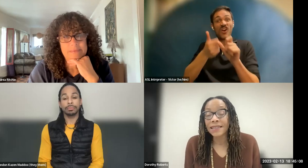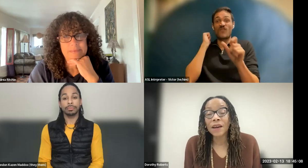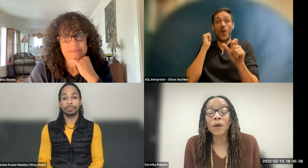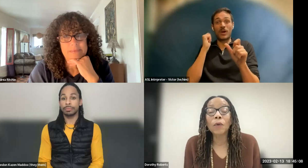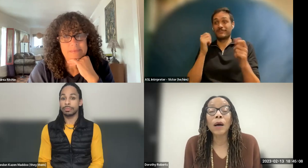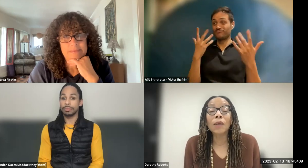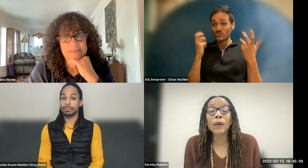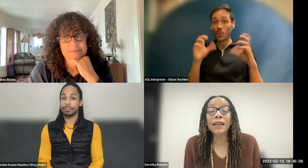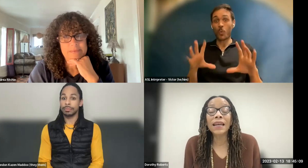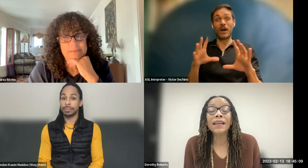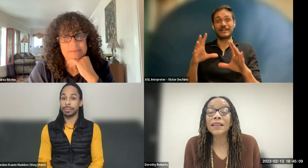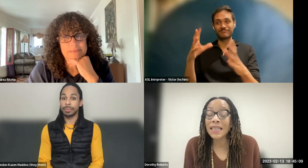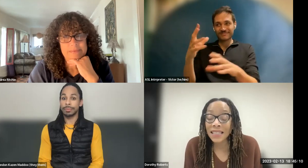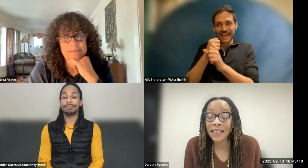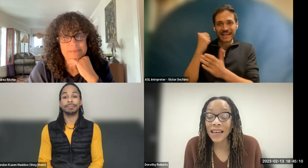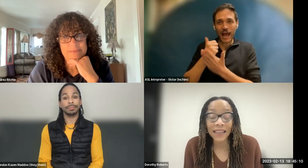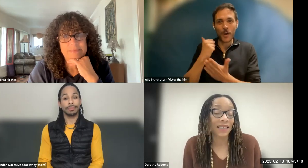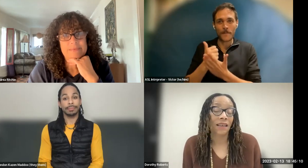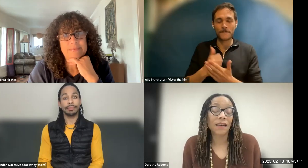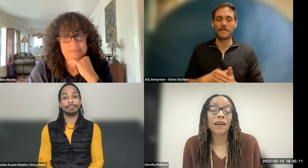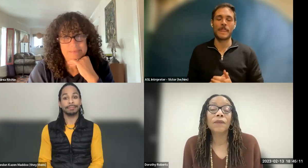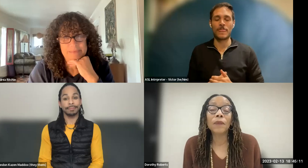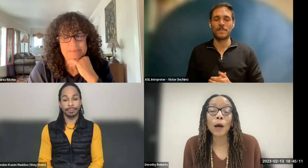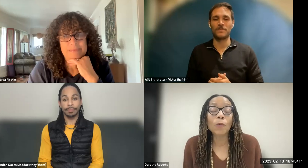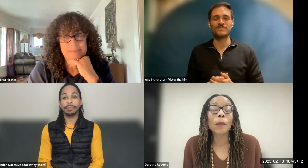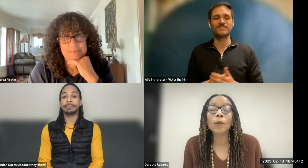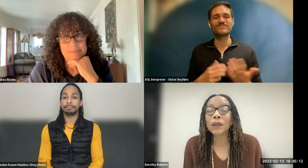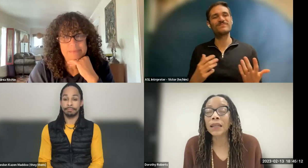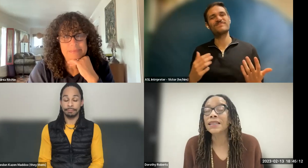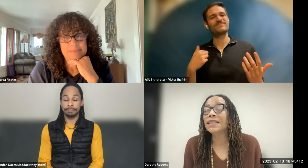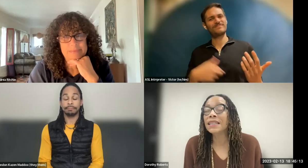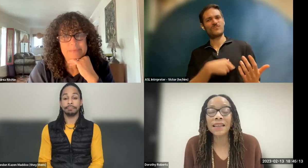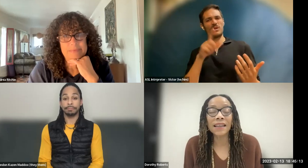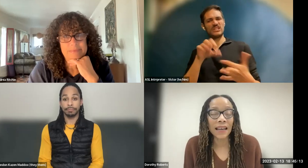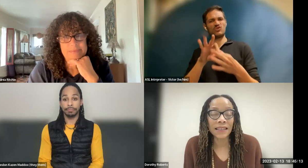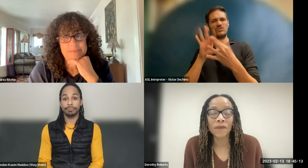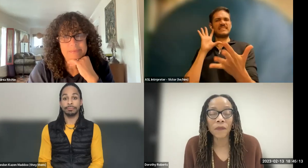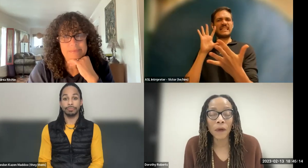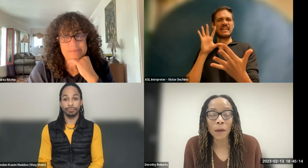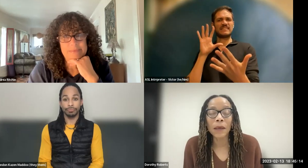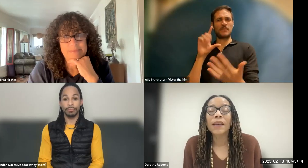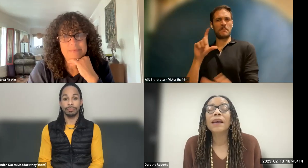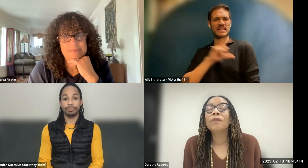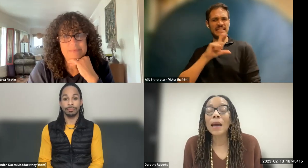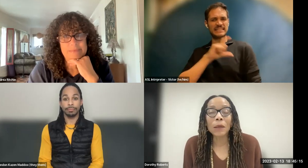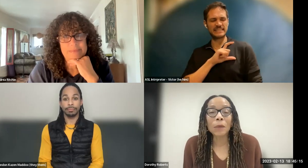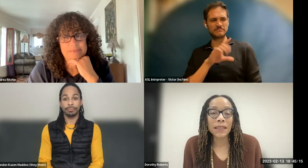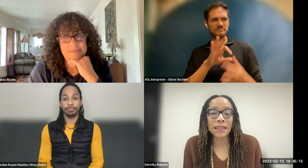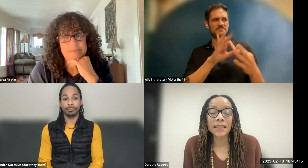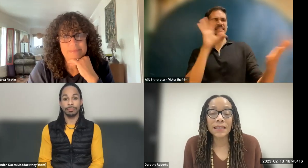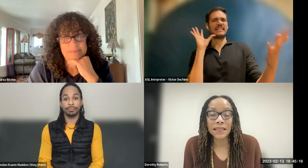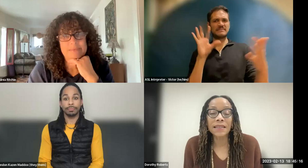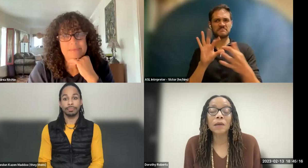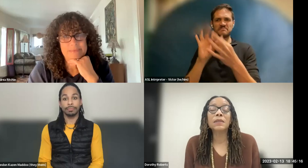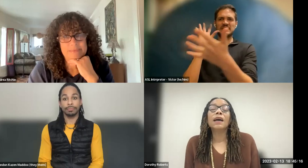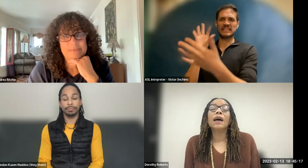And so we need disconnected from the police, disconnected from family